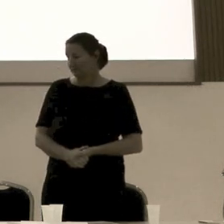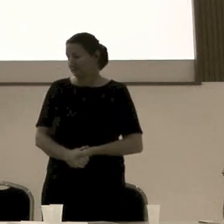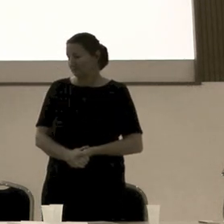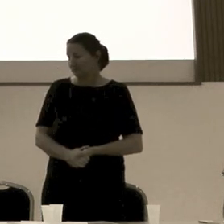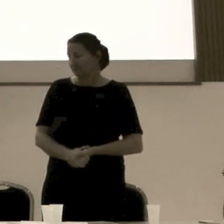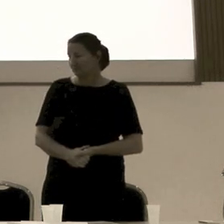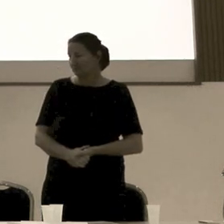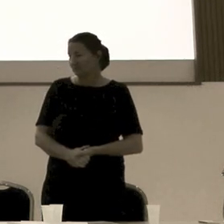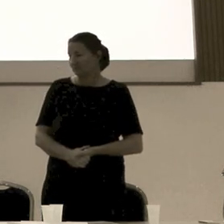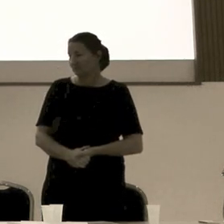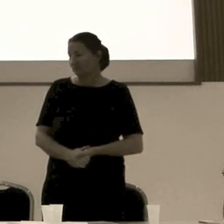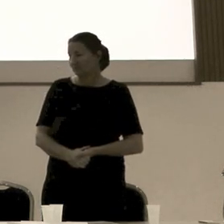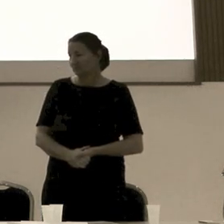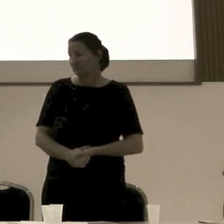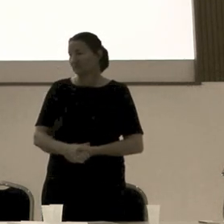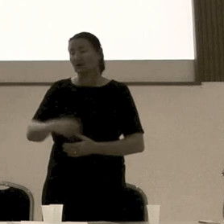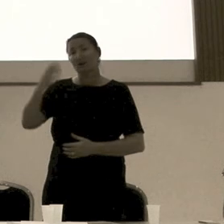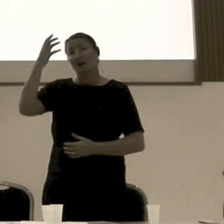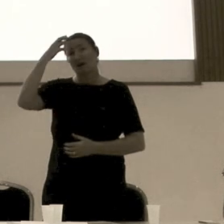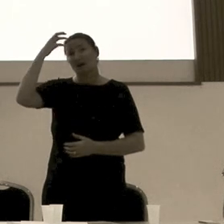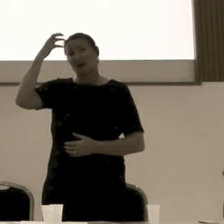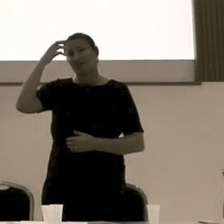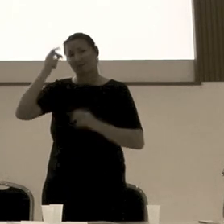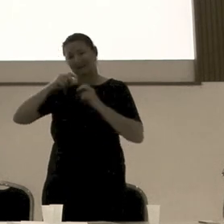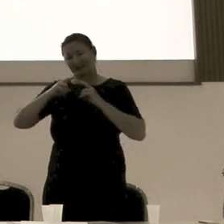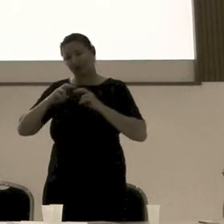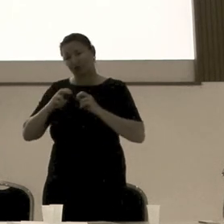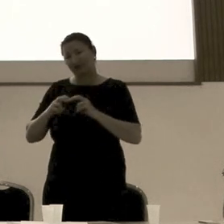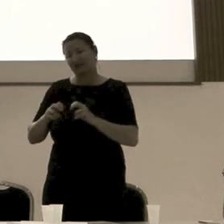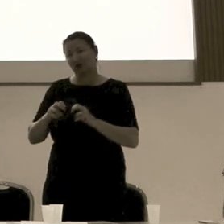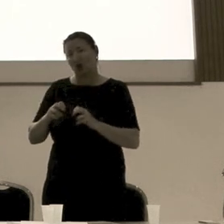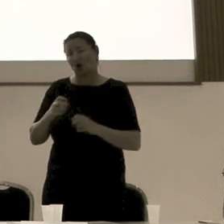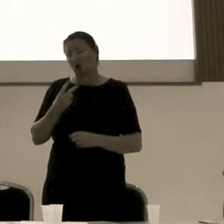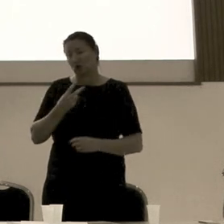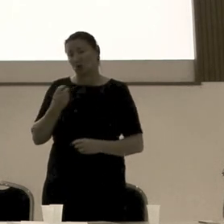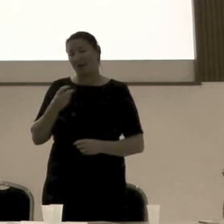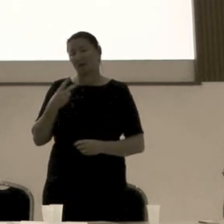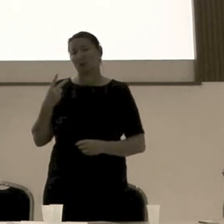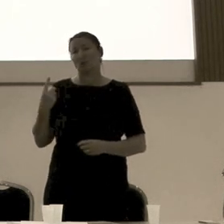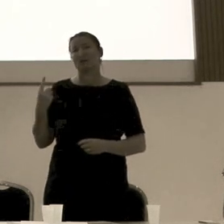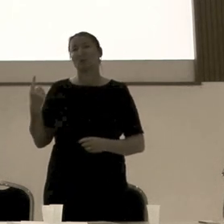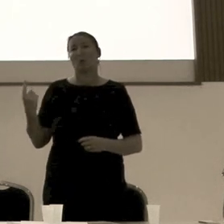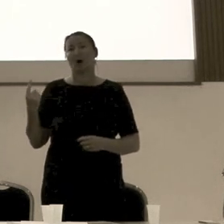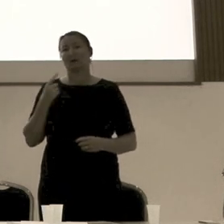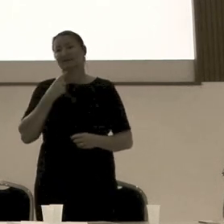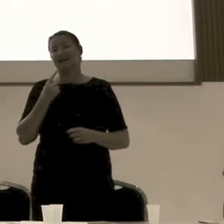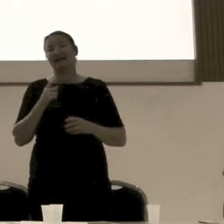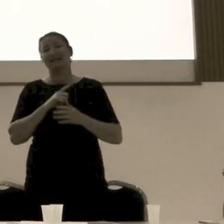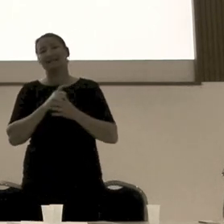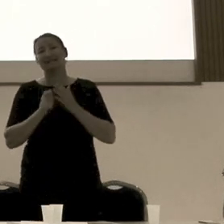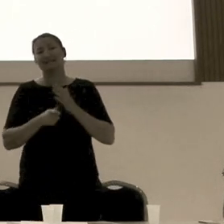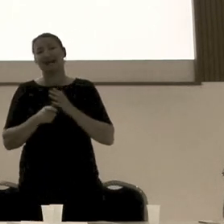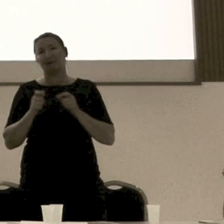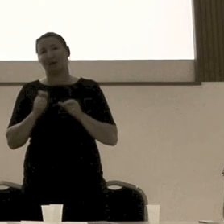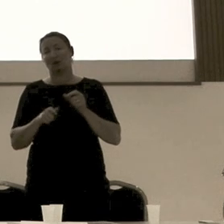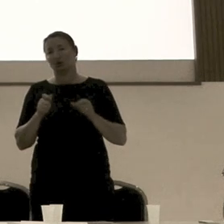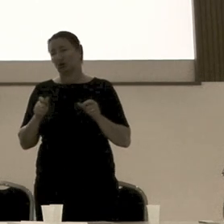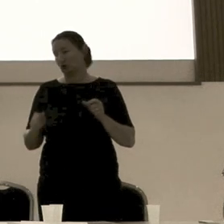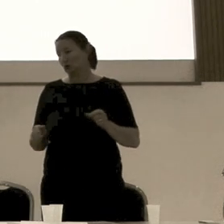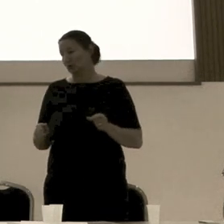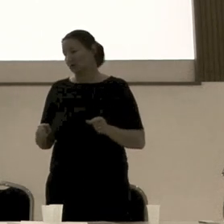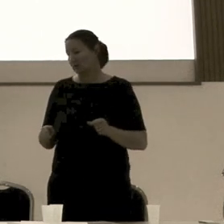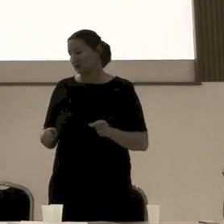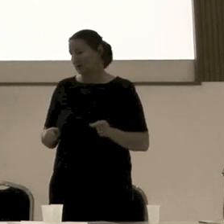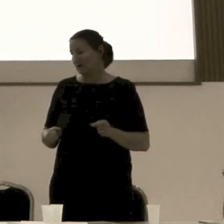According to data collected by the government in 2021, disabled students in higher education increased,